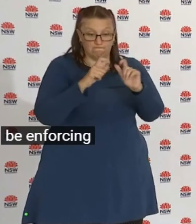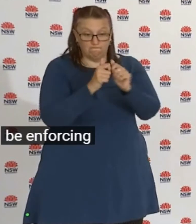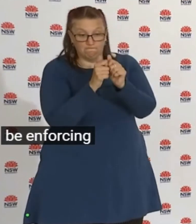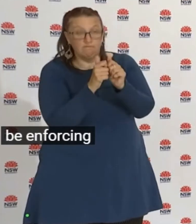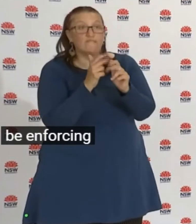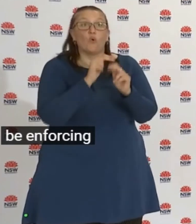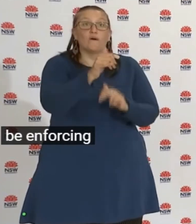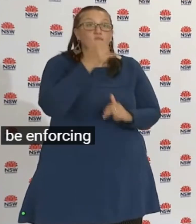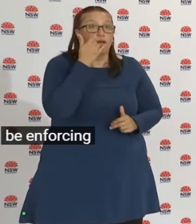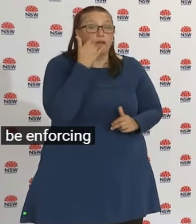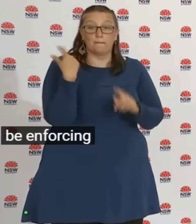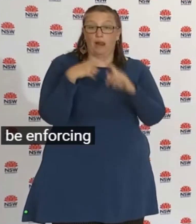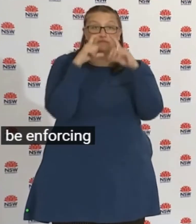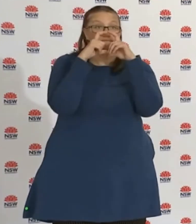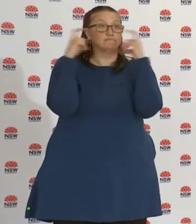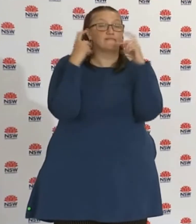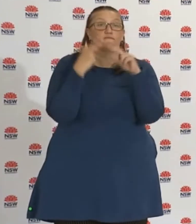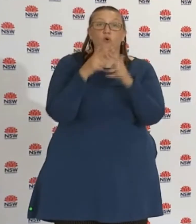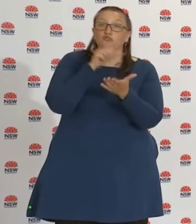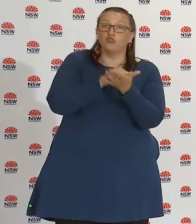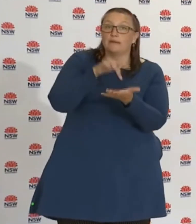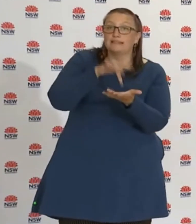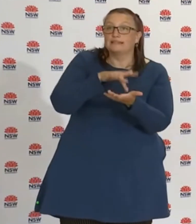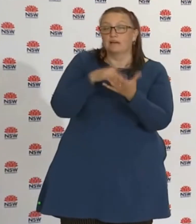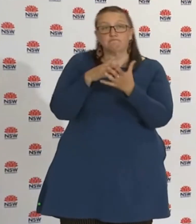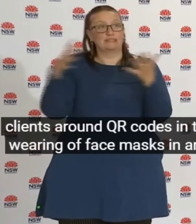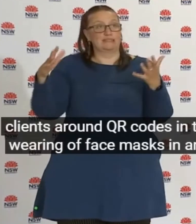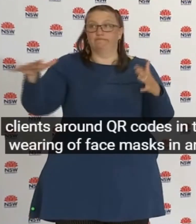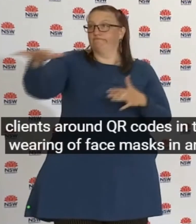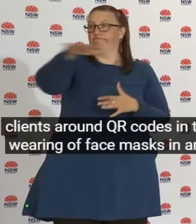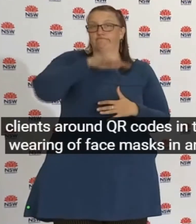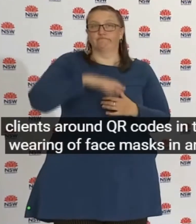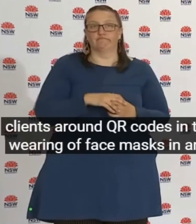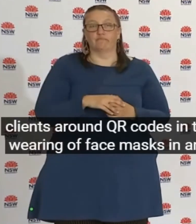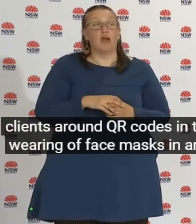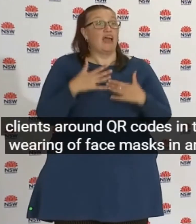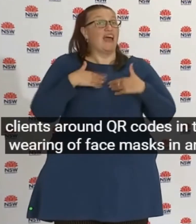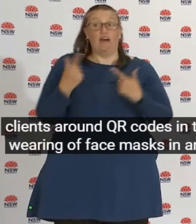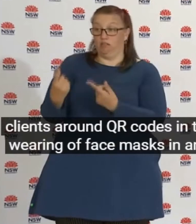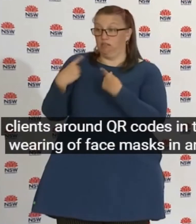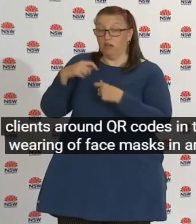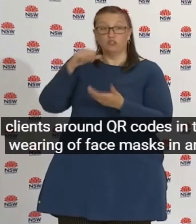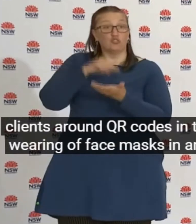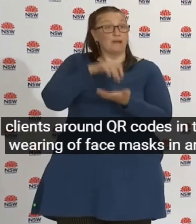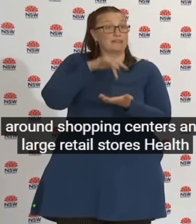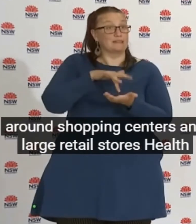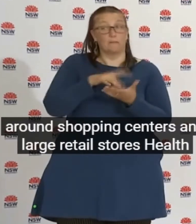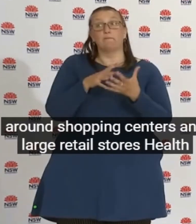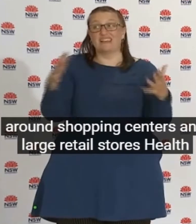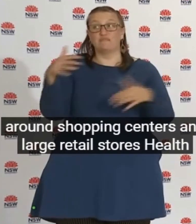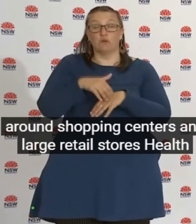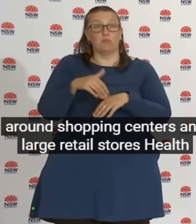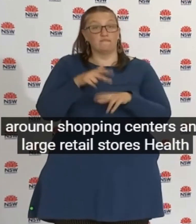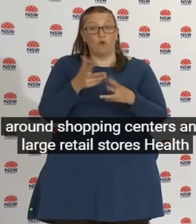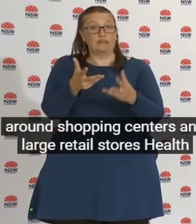shopping centres and large retail stores. Health advice indicates that they are areas of concern, and police will be clamping down on the use